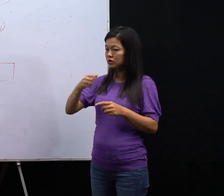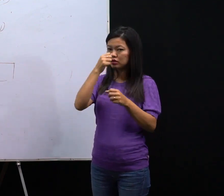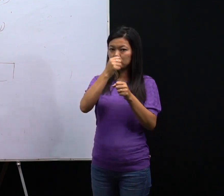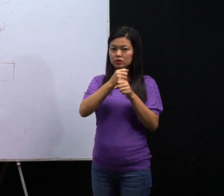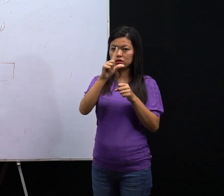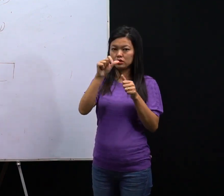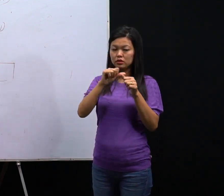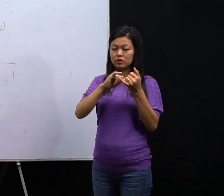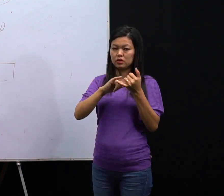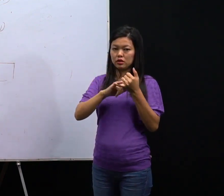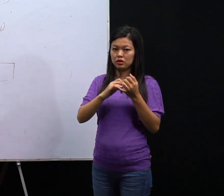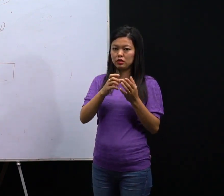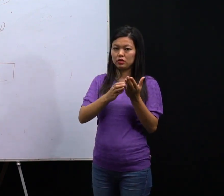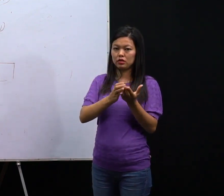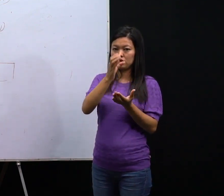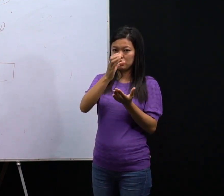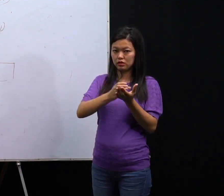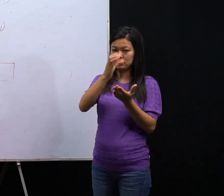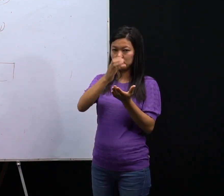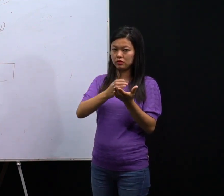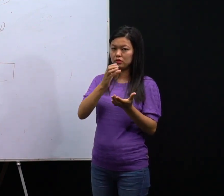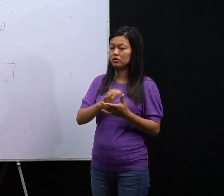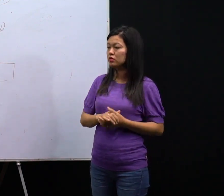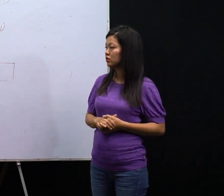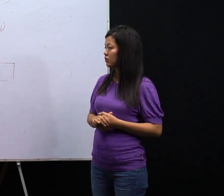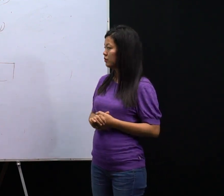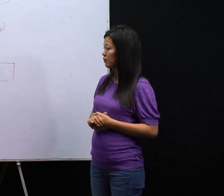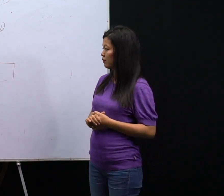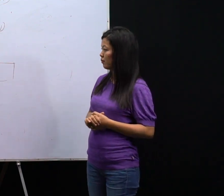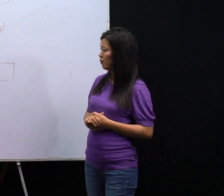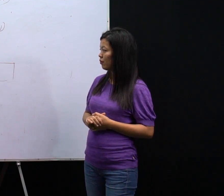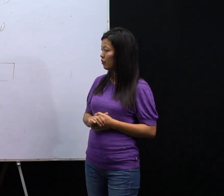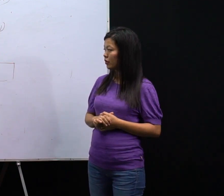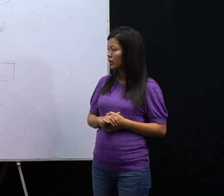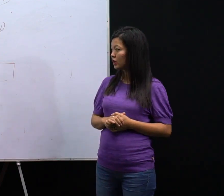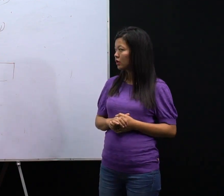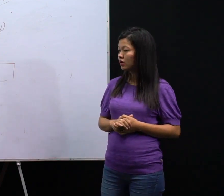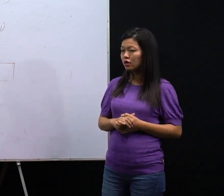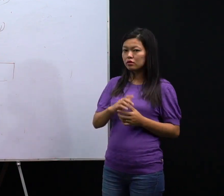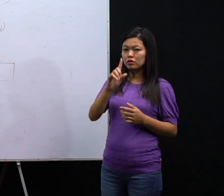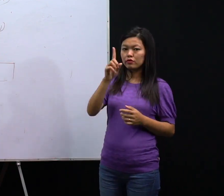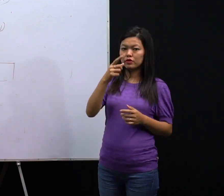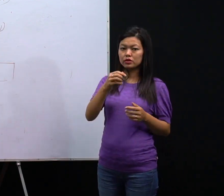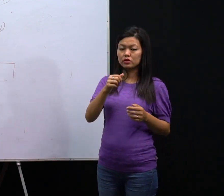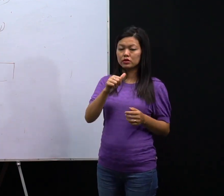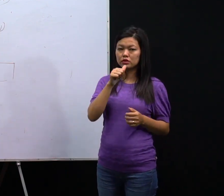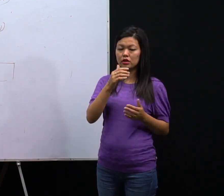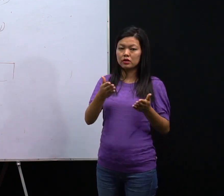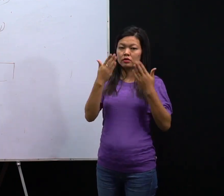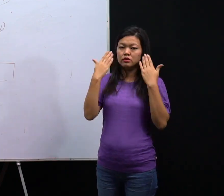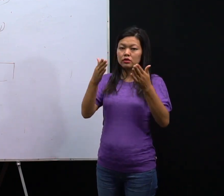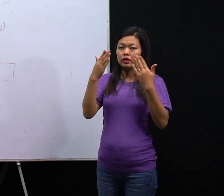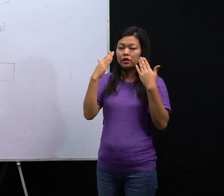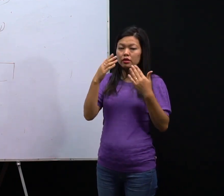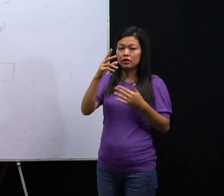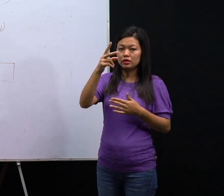This is the glass. So the second medium is glass. That means we have air, glass, and then what is the third here?